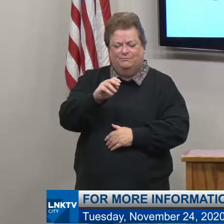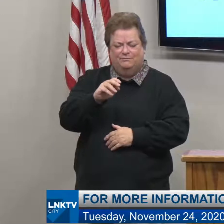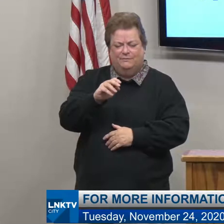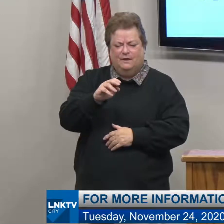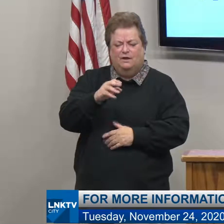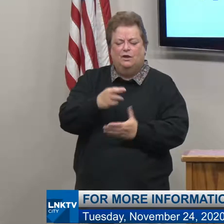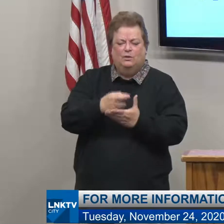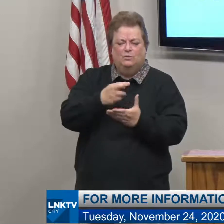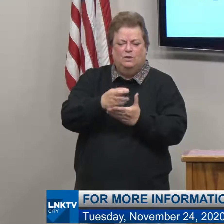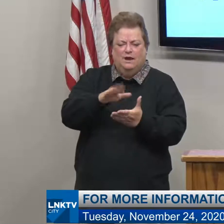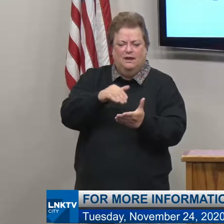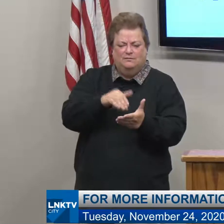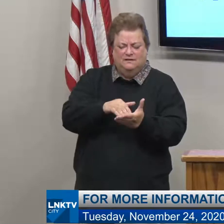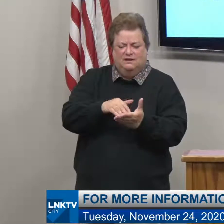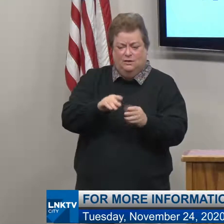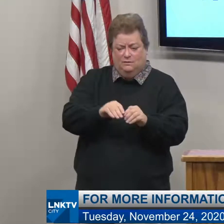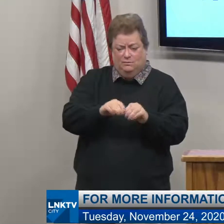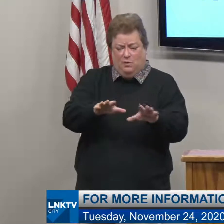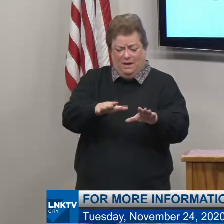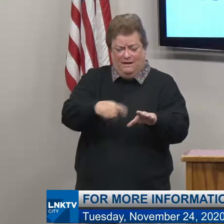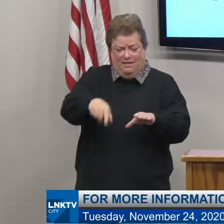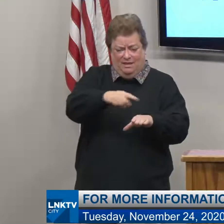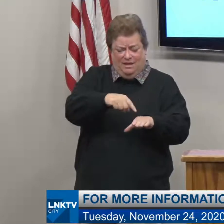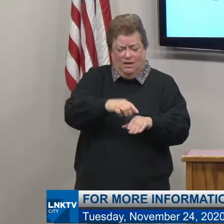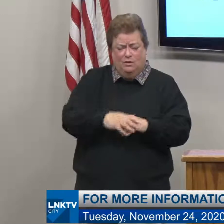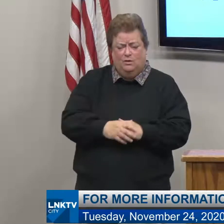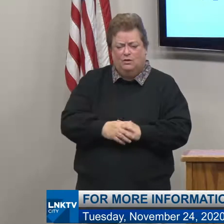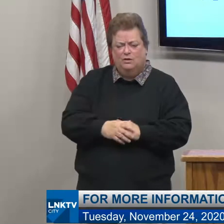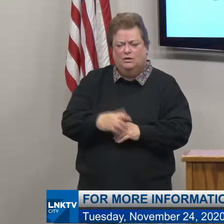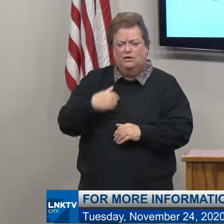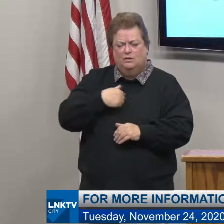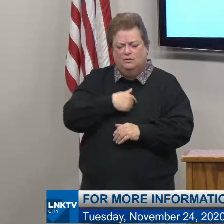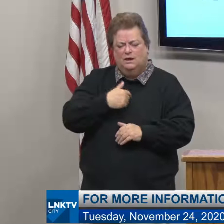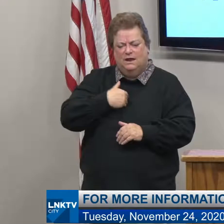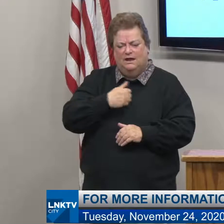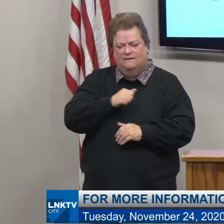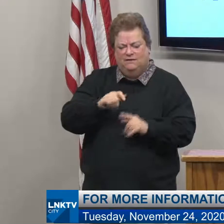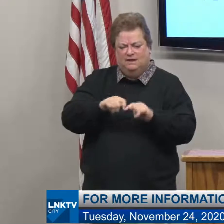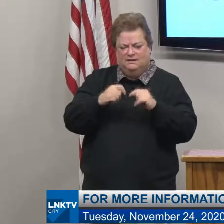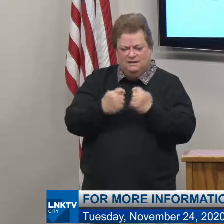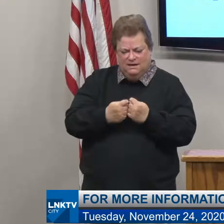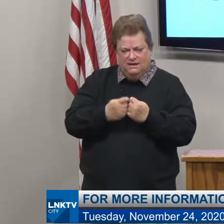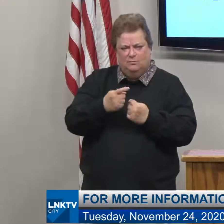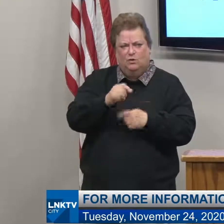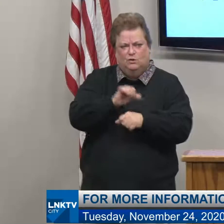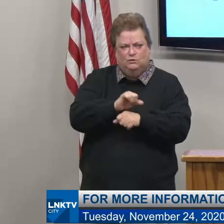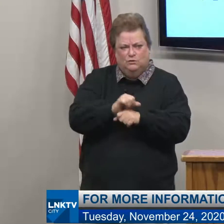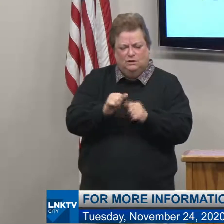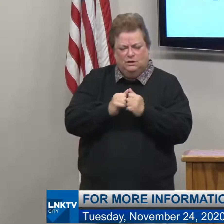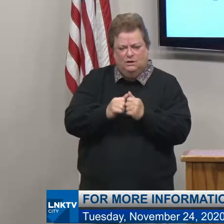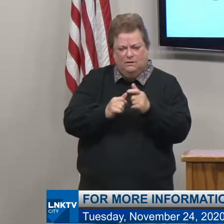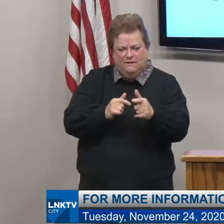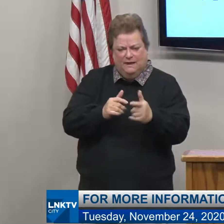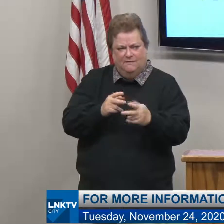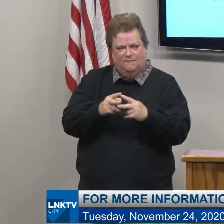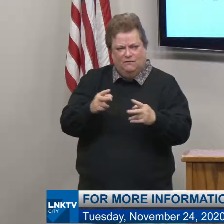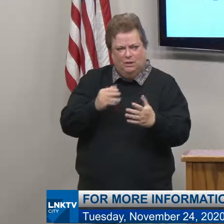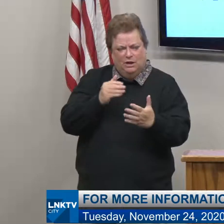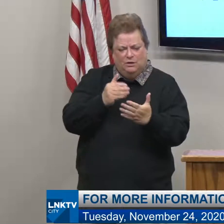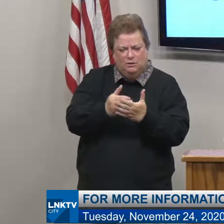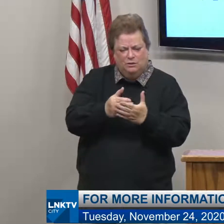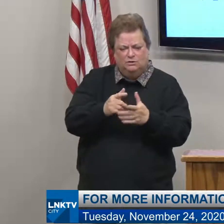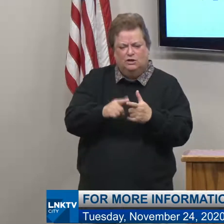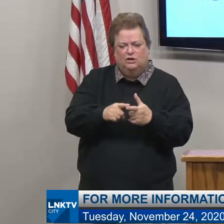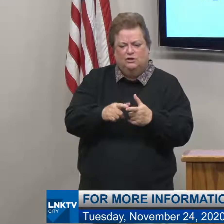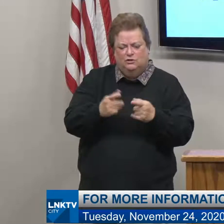our rehab center outbreak, we have the team that's working with them really closely to